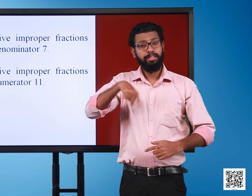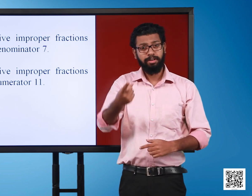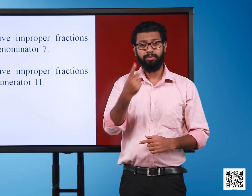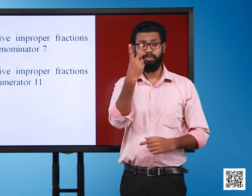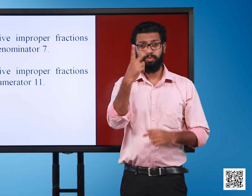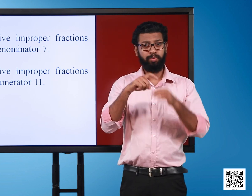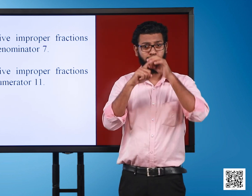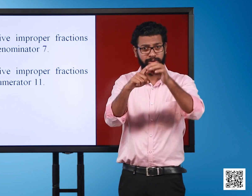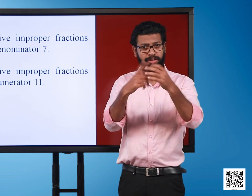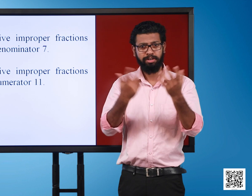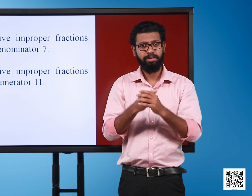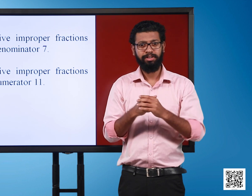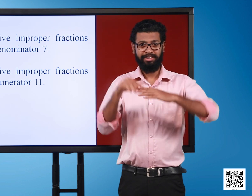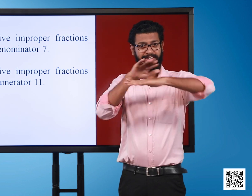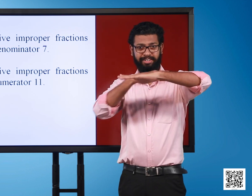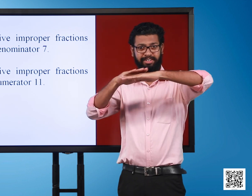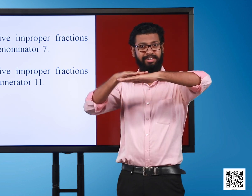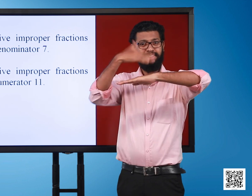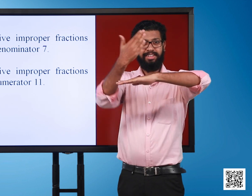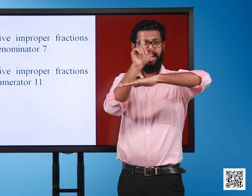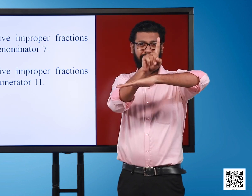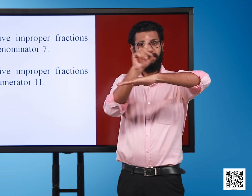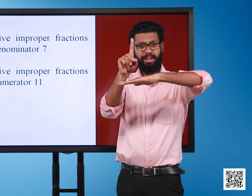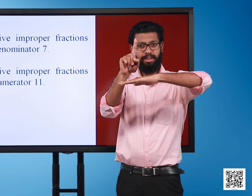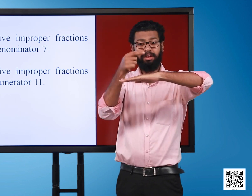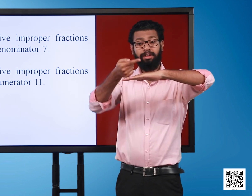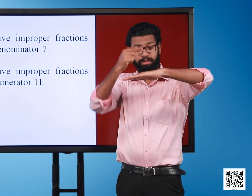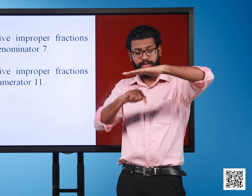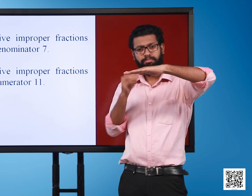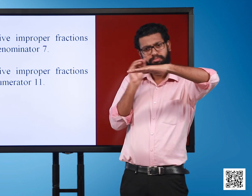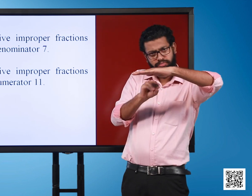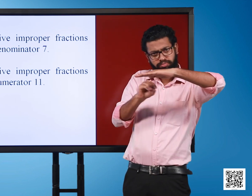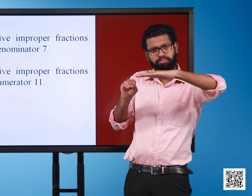(2) Write 5 improper fractions with numerator 11.